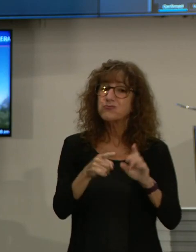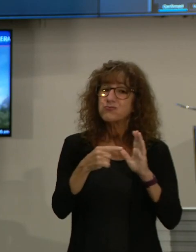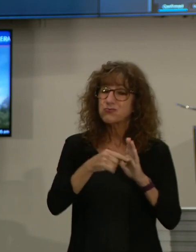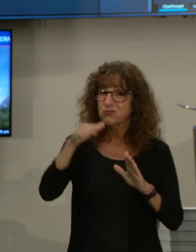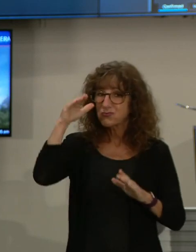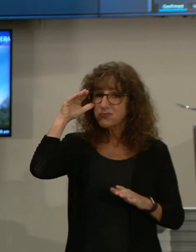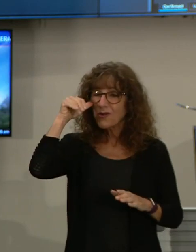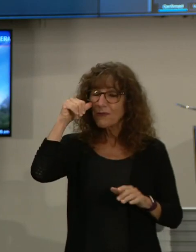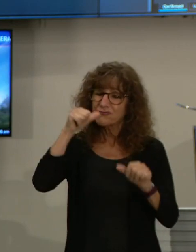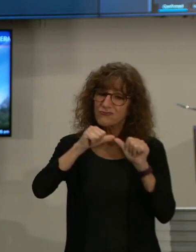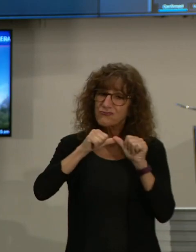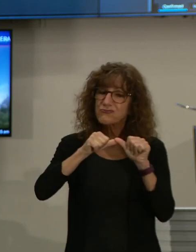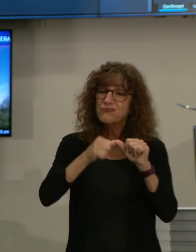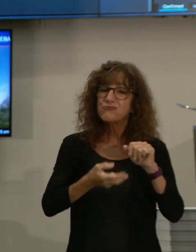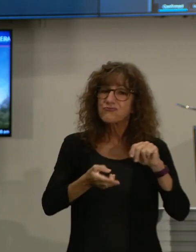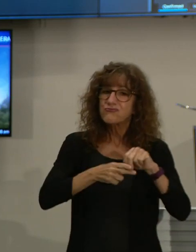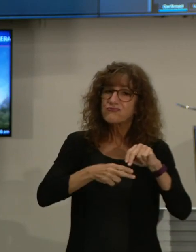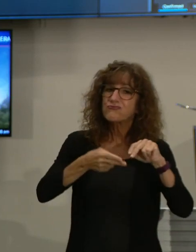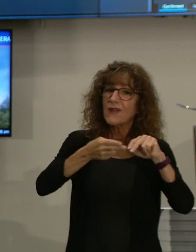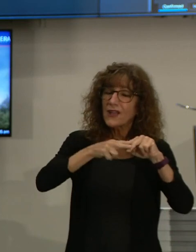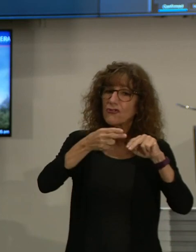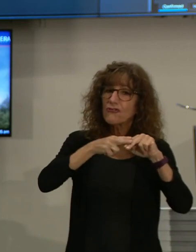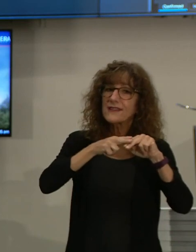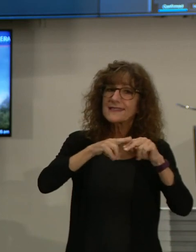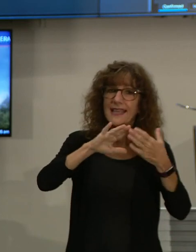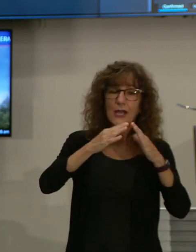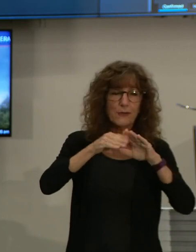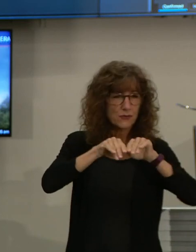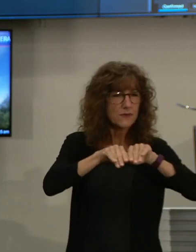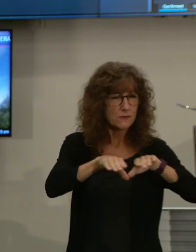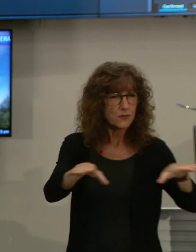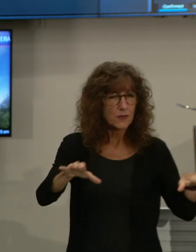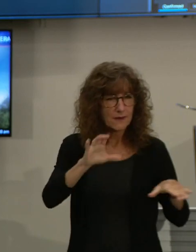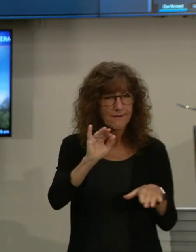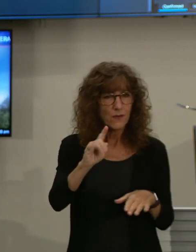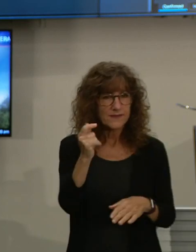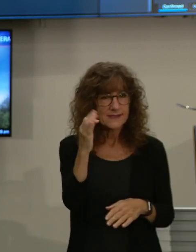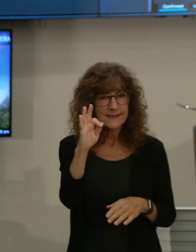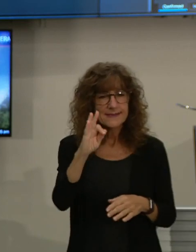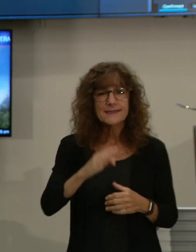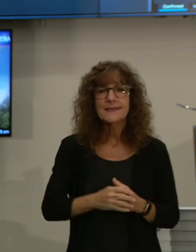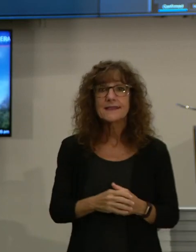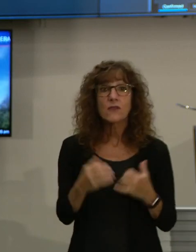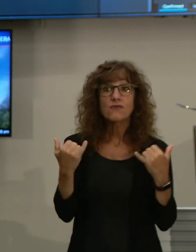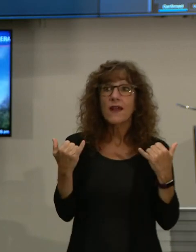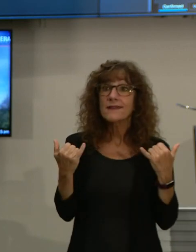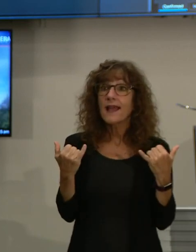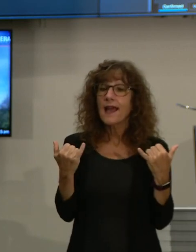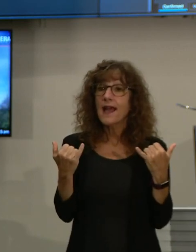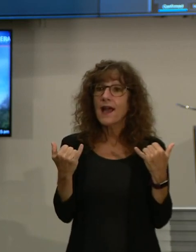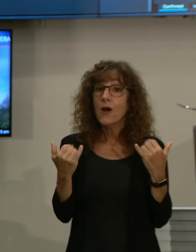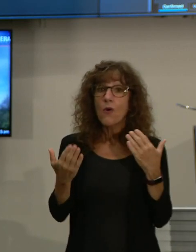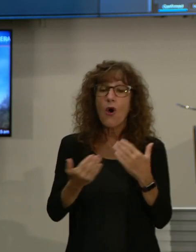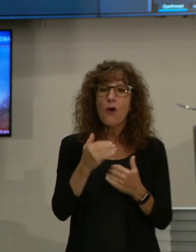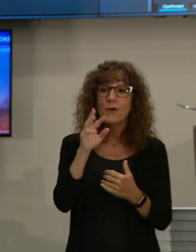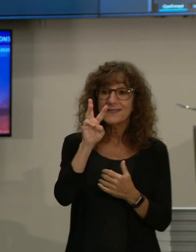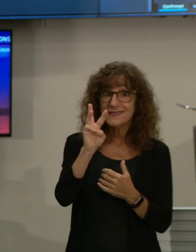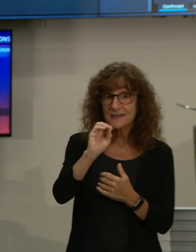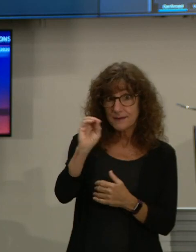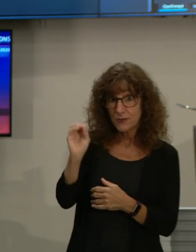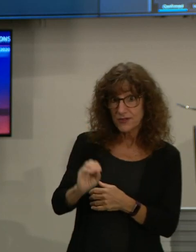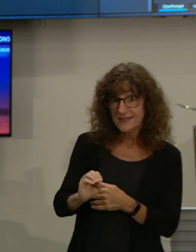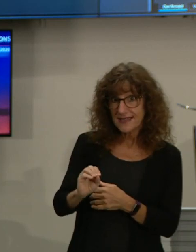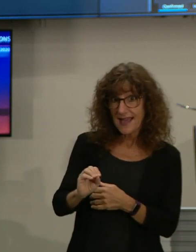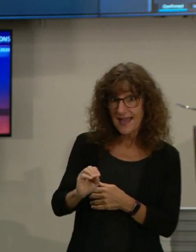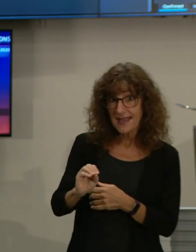and persistent increase in community spread of COVID-19. Right now, almost 6%